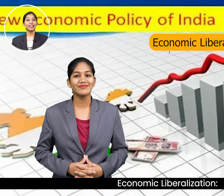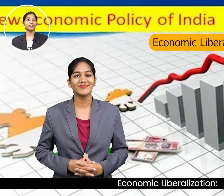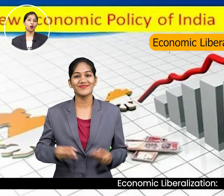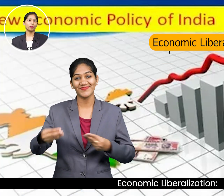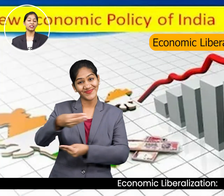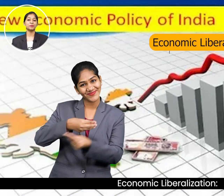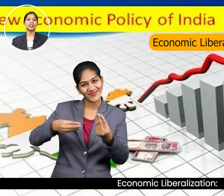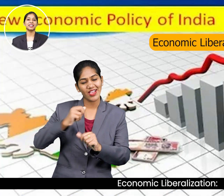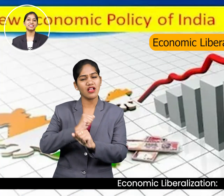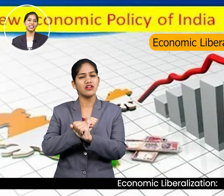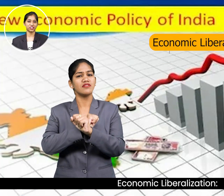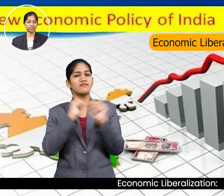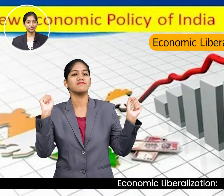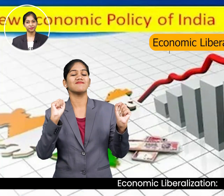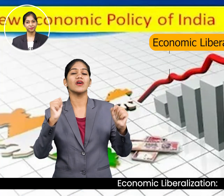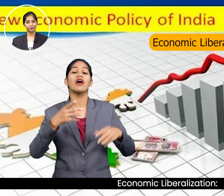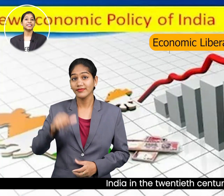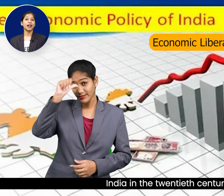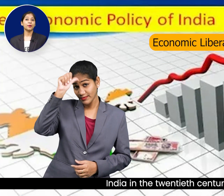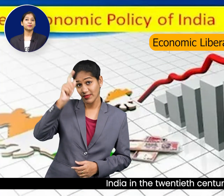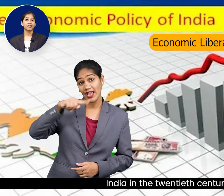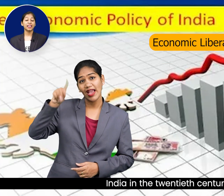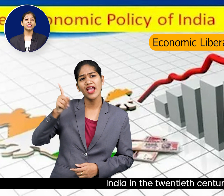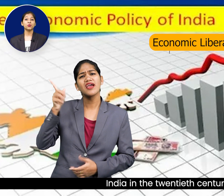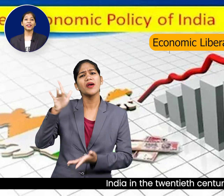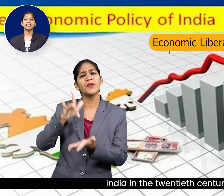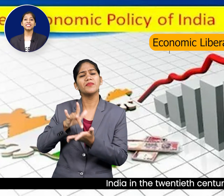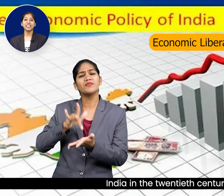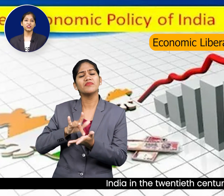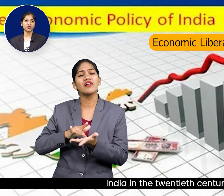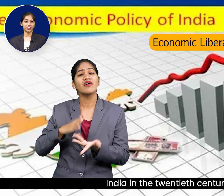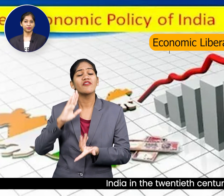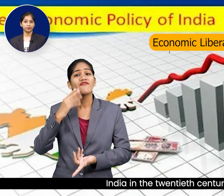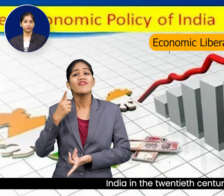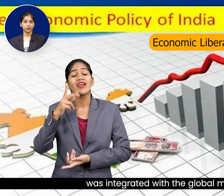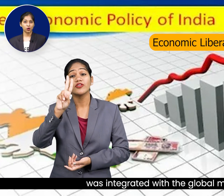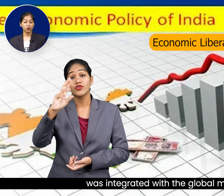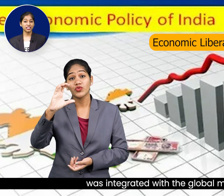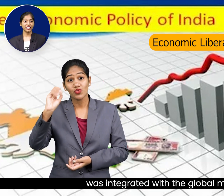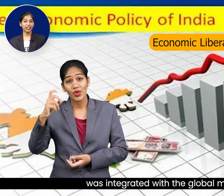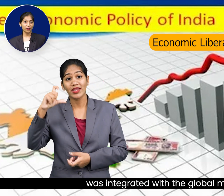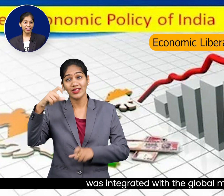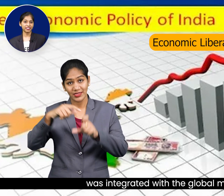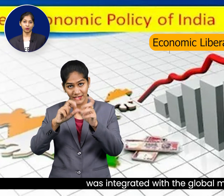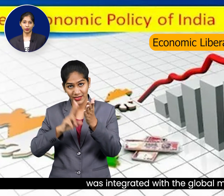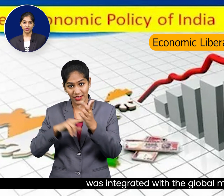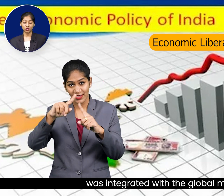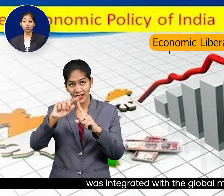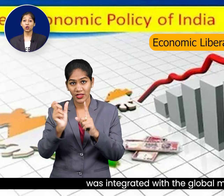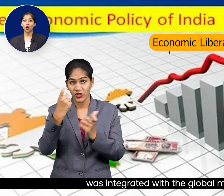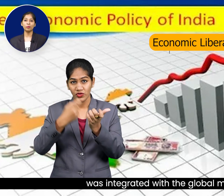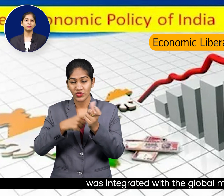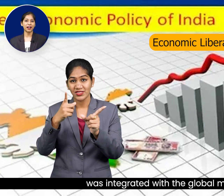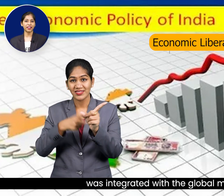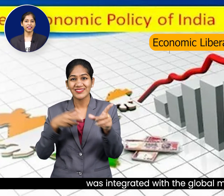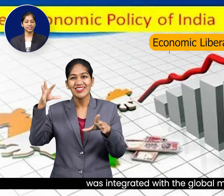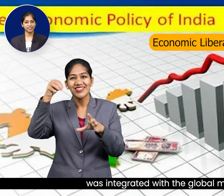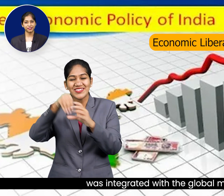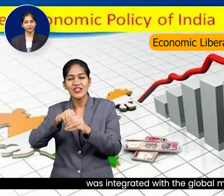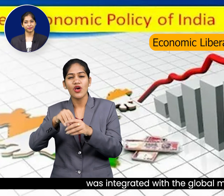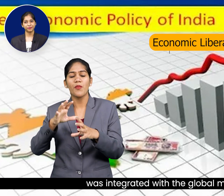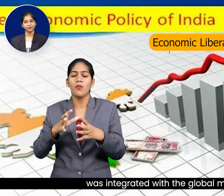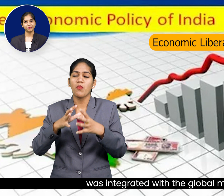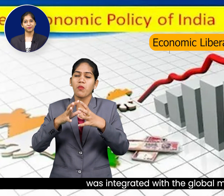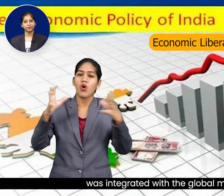In economic liberalization, India in the 20th century was integrated with the global